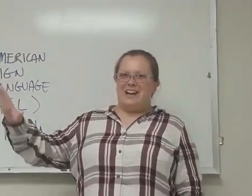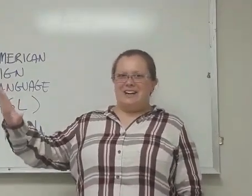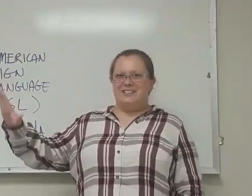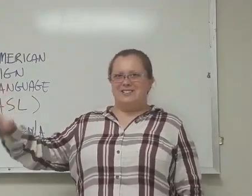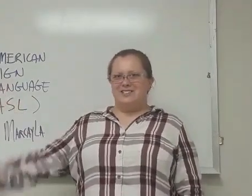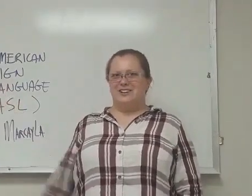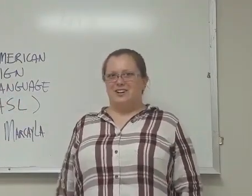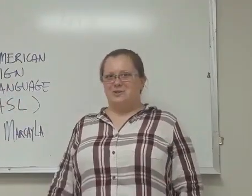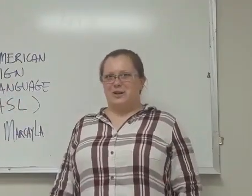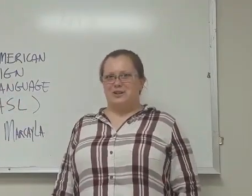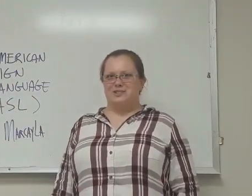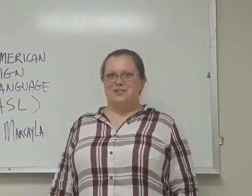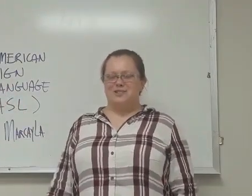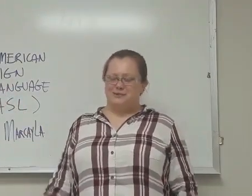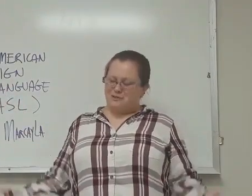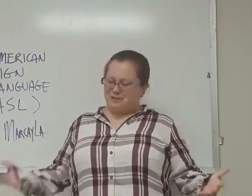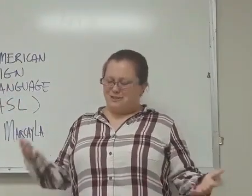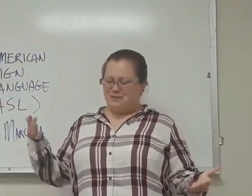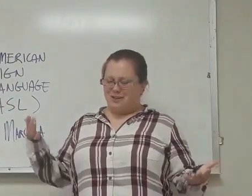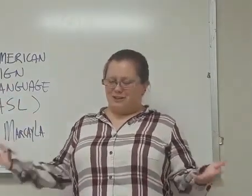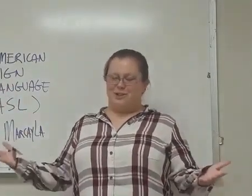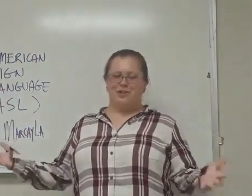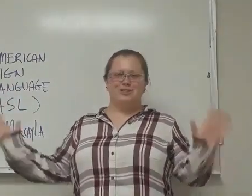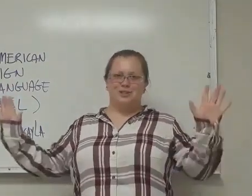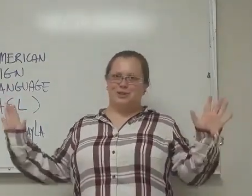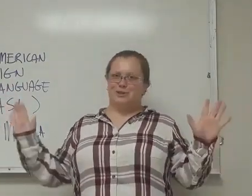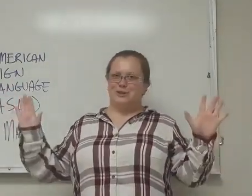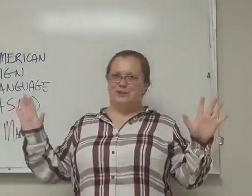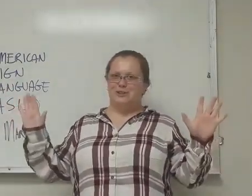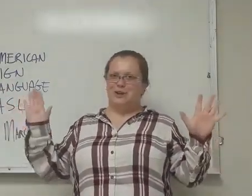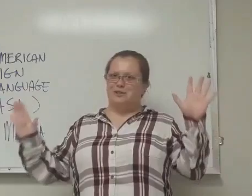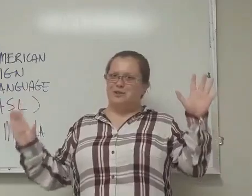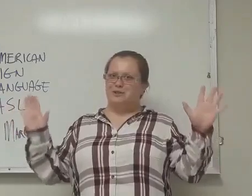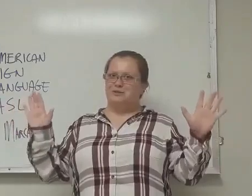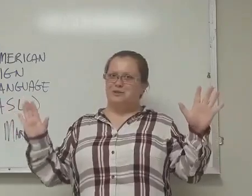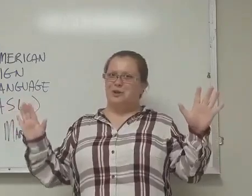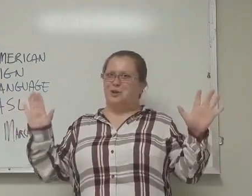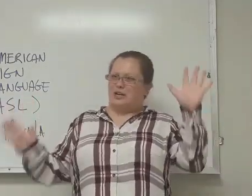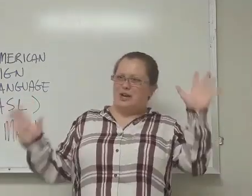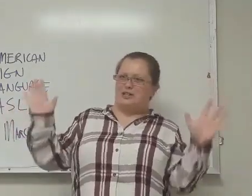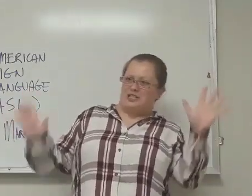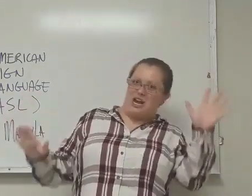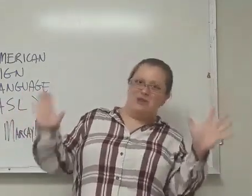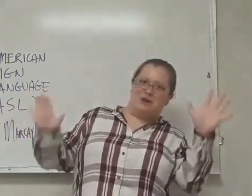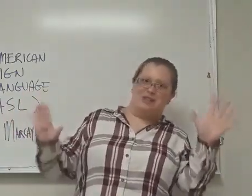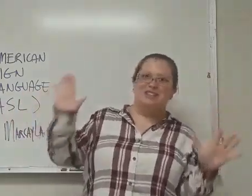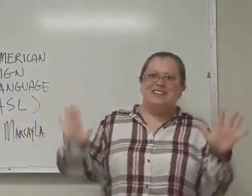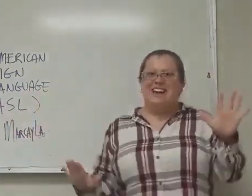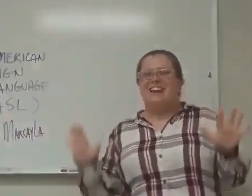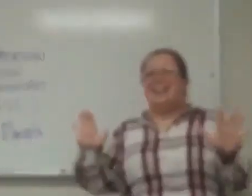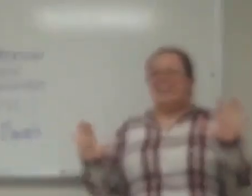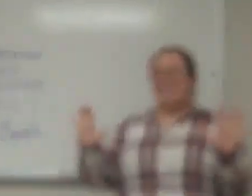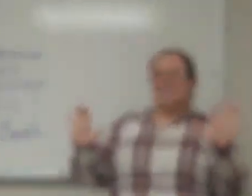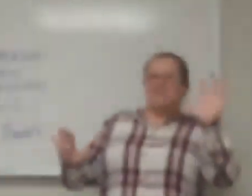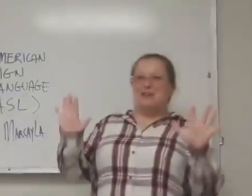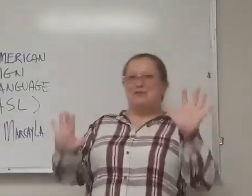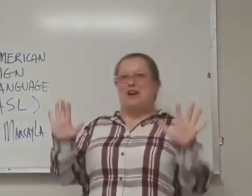And whereas if in English you can only count to 10 with your